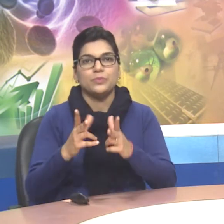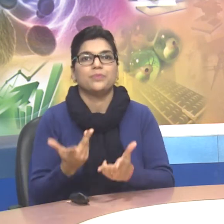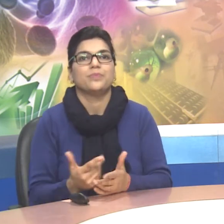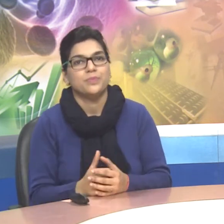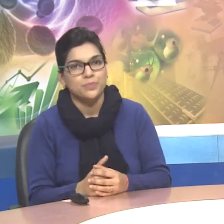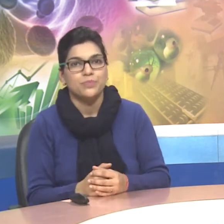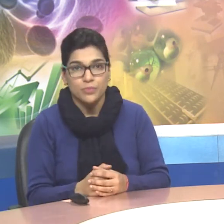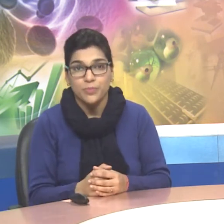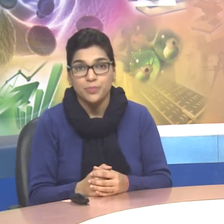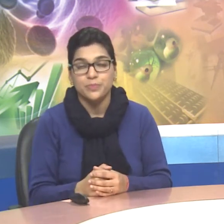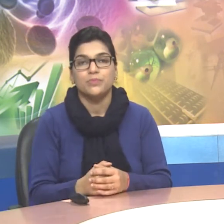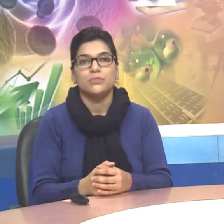now.